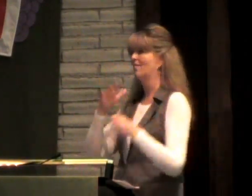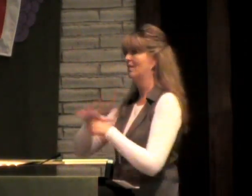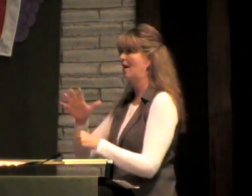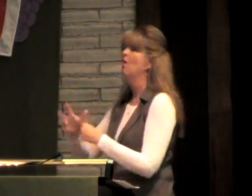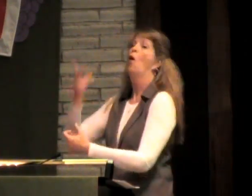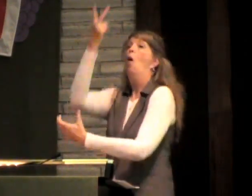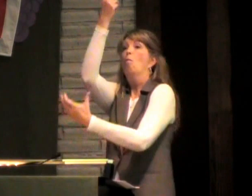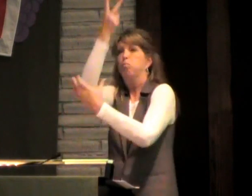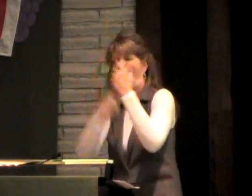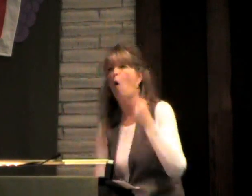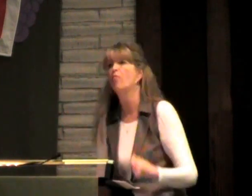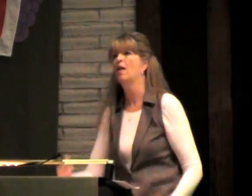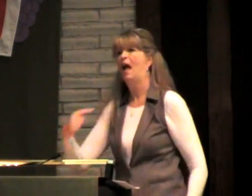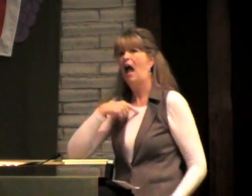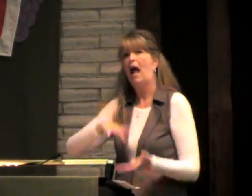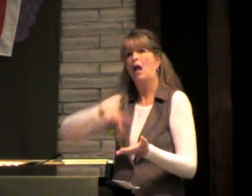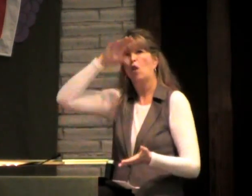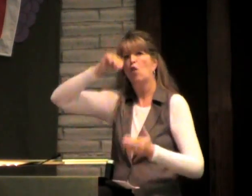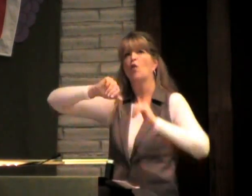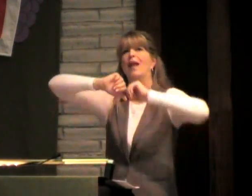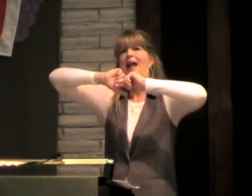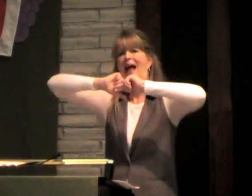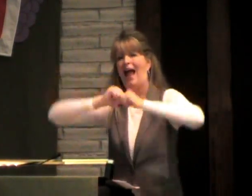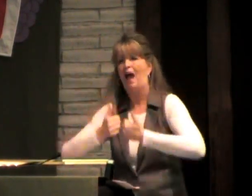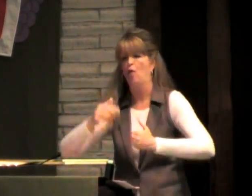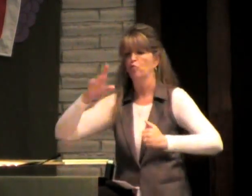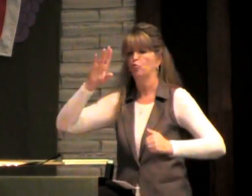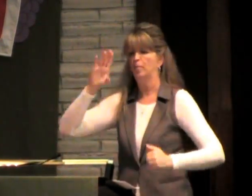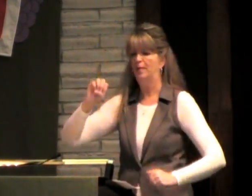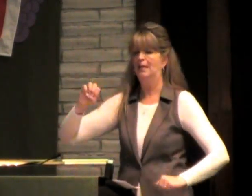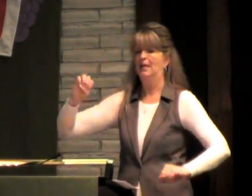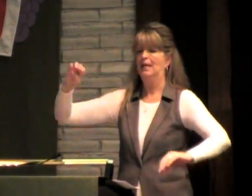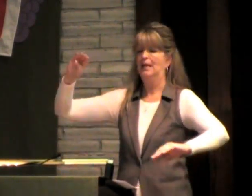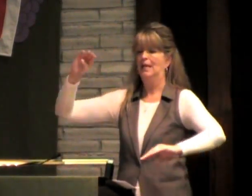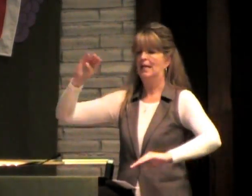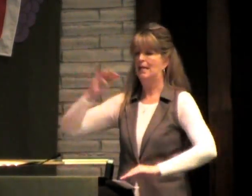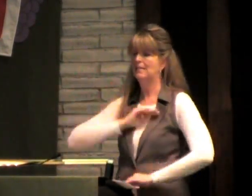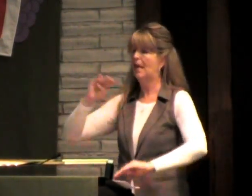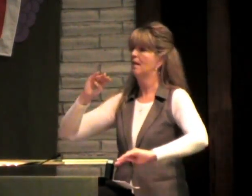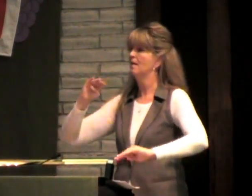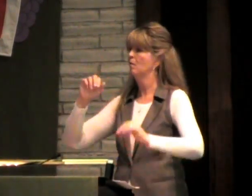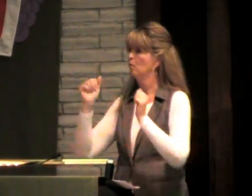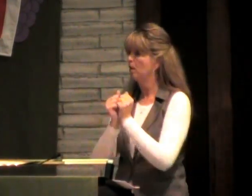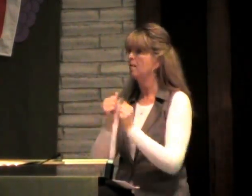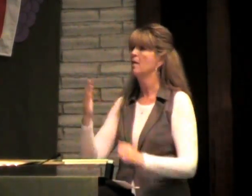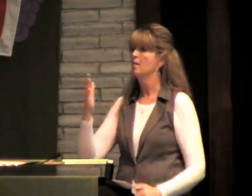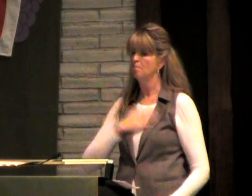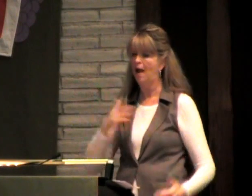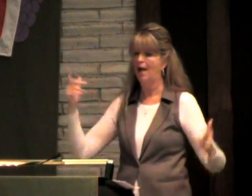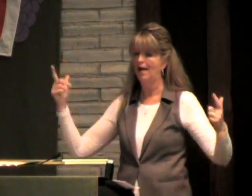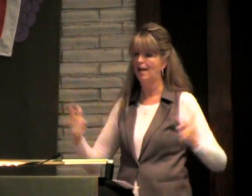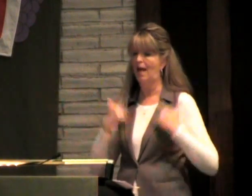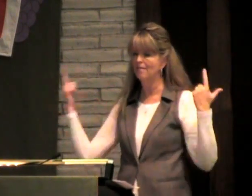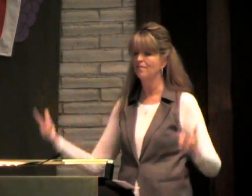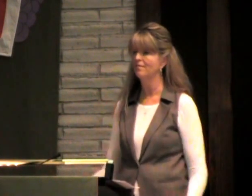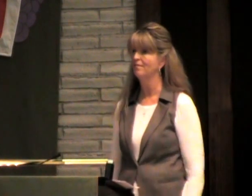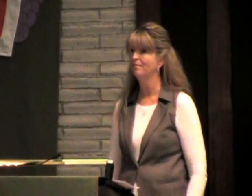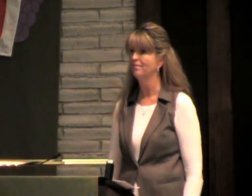And both in times of plenty and times of need, I have learned how to be content with my